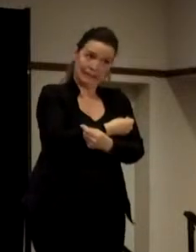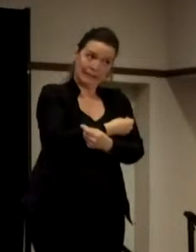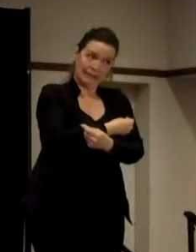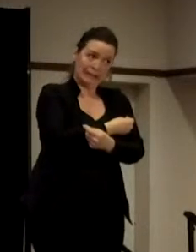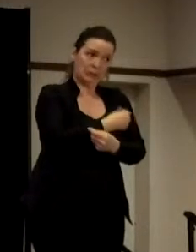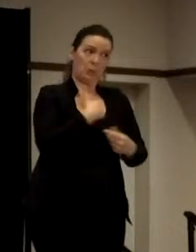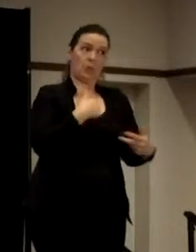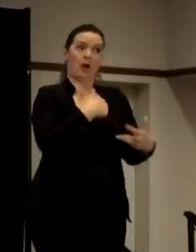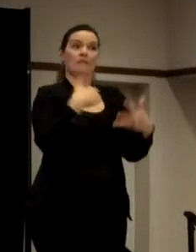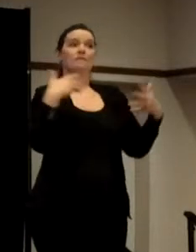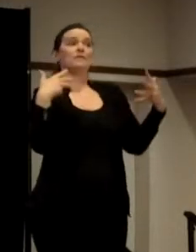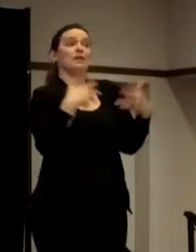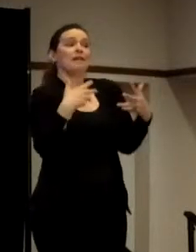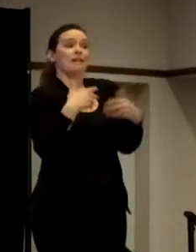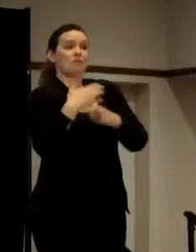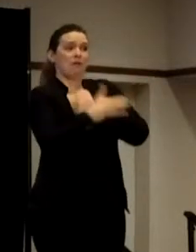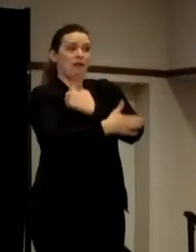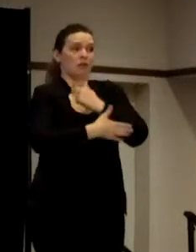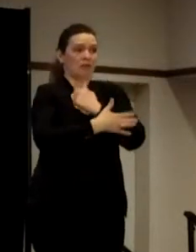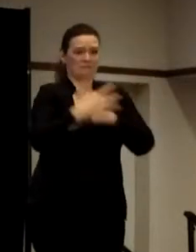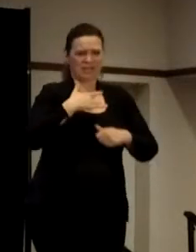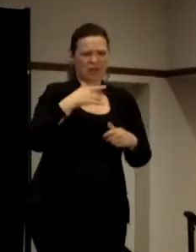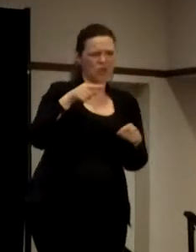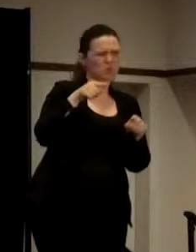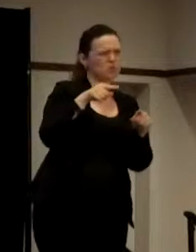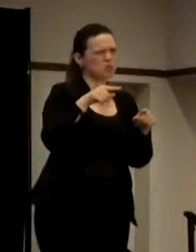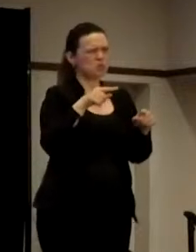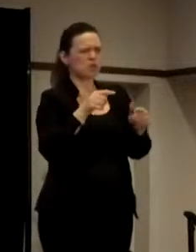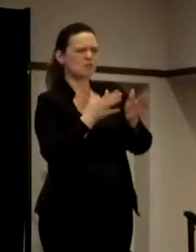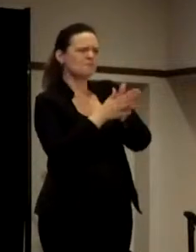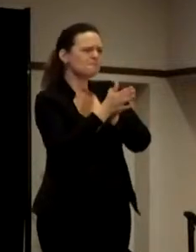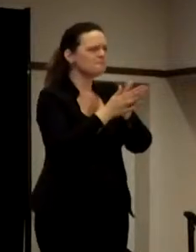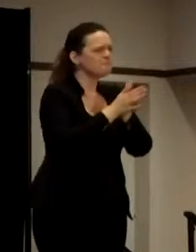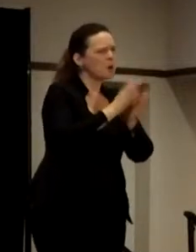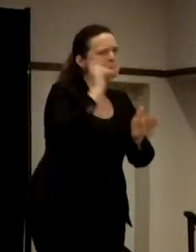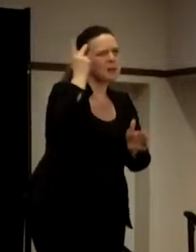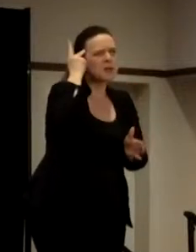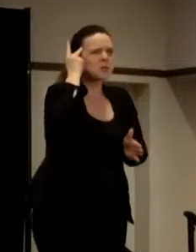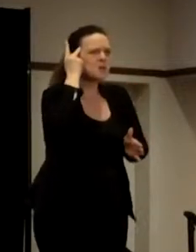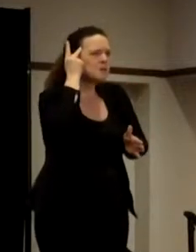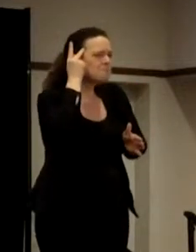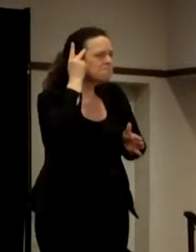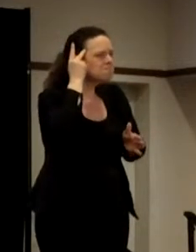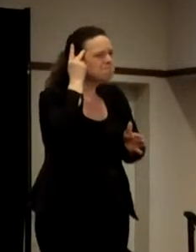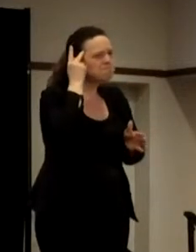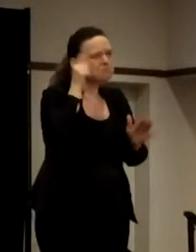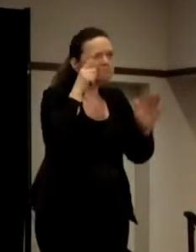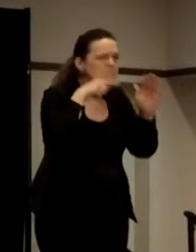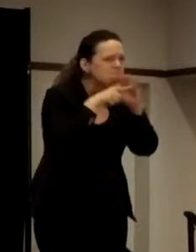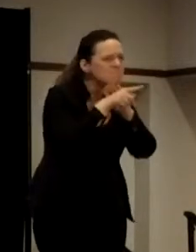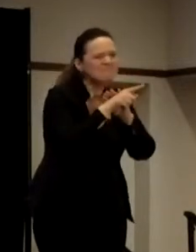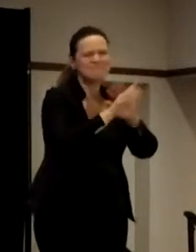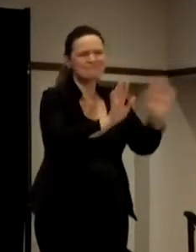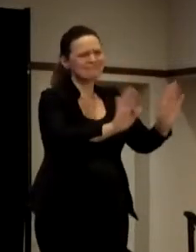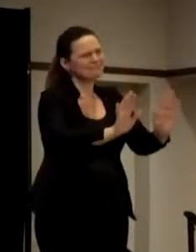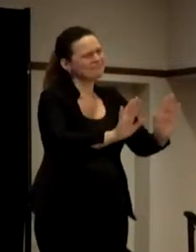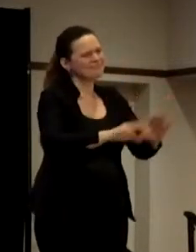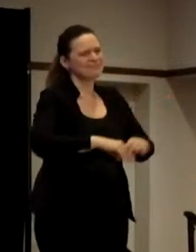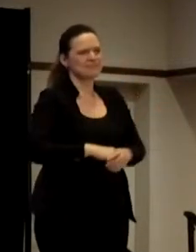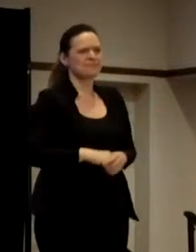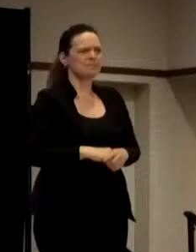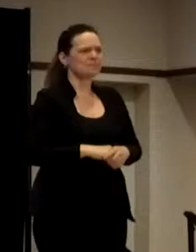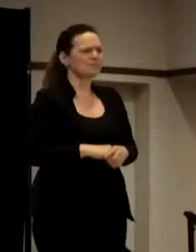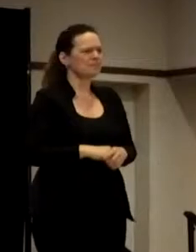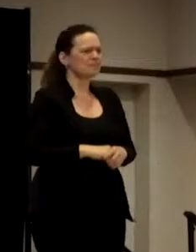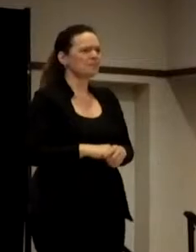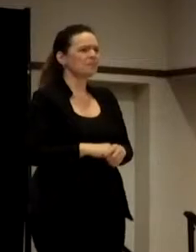being played or can be potentially be played. So the phone calls, whether intentional or not, left a chilling effect for not just county executives,